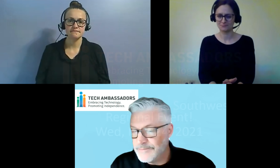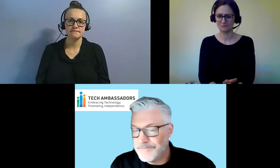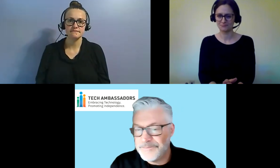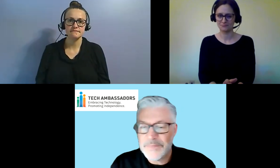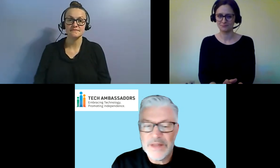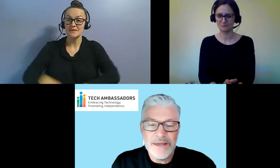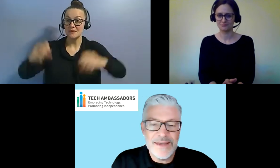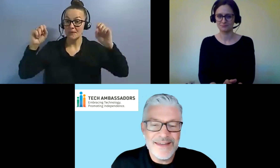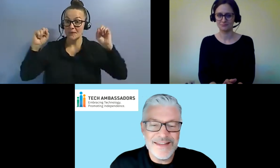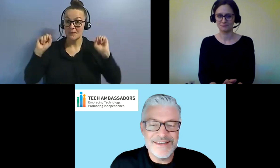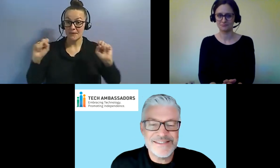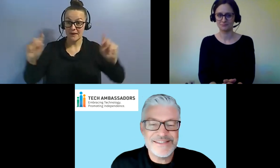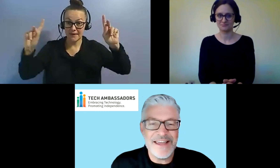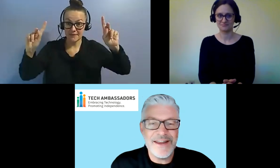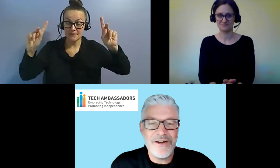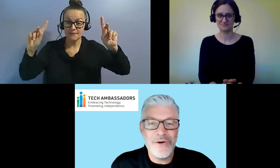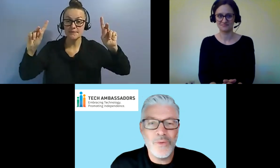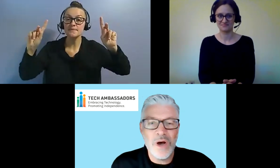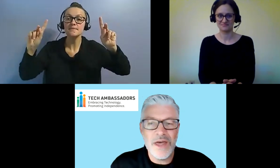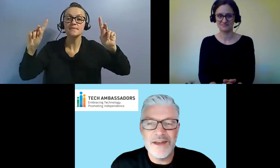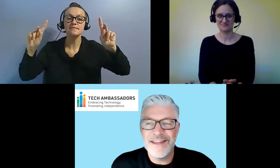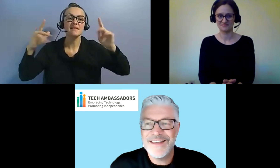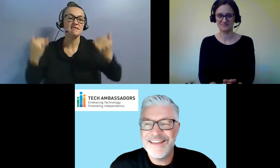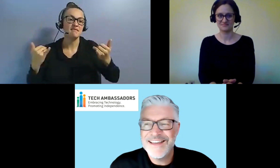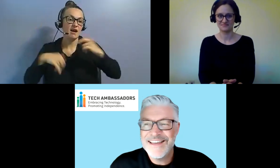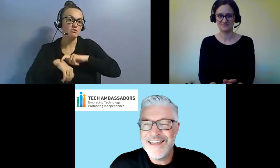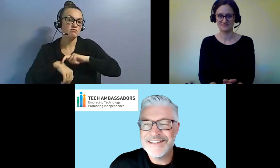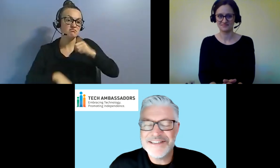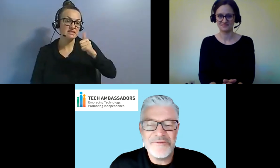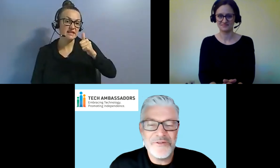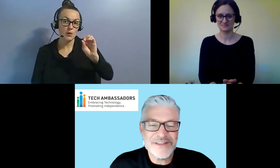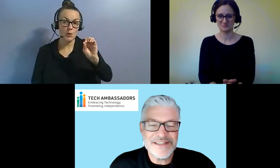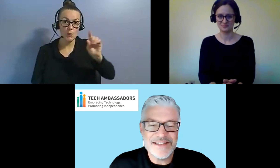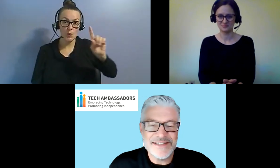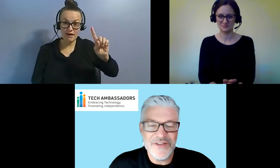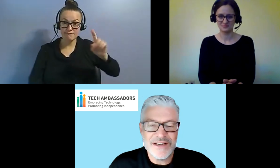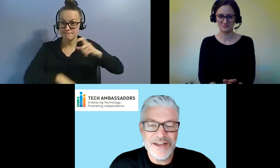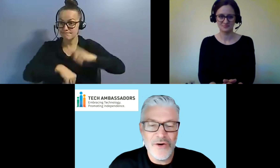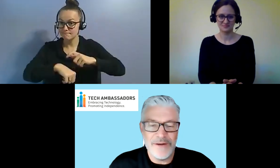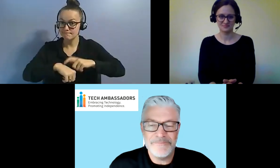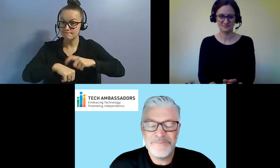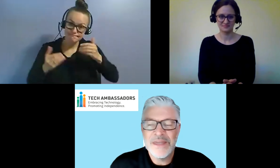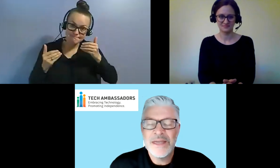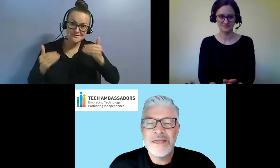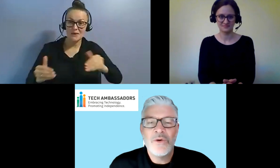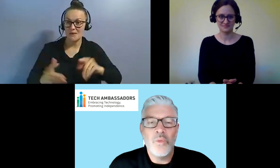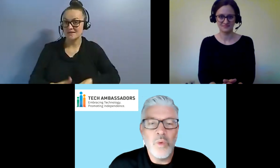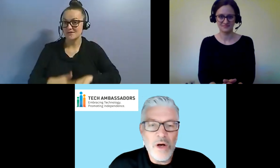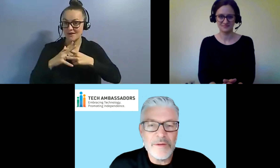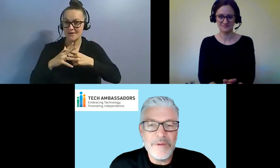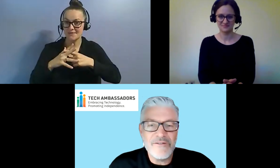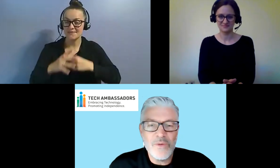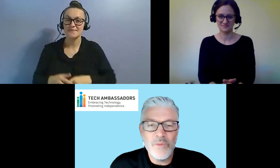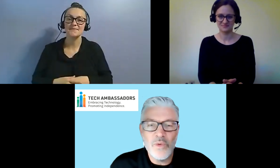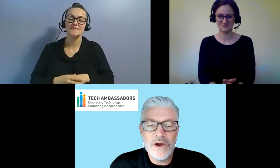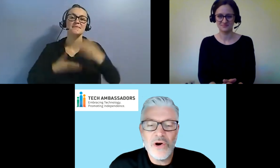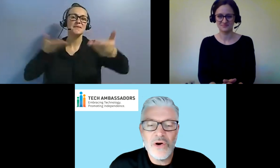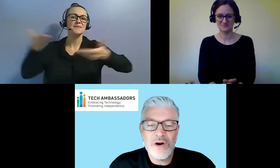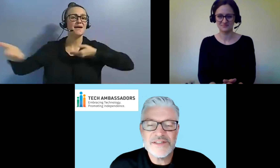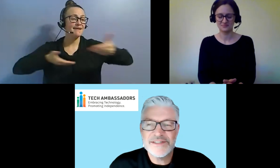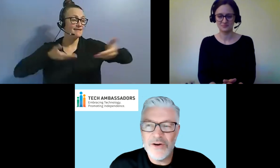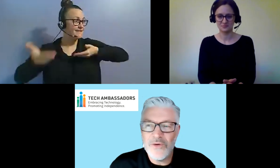All right, it is 10:01 and it's time for us to get this event going. Welcome everyone.